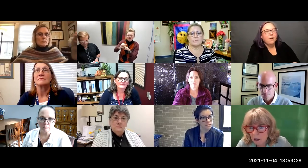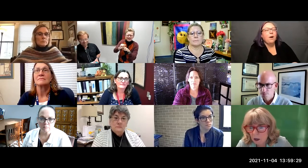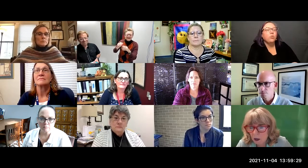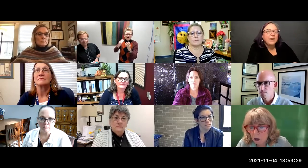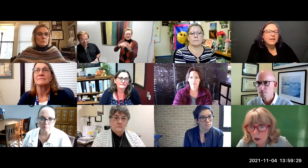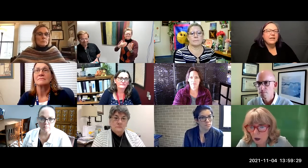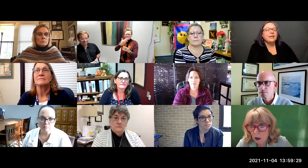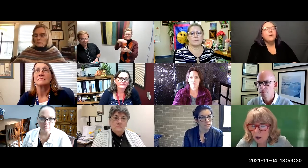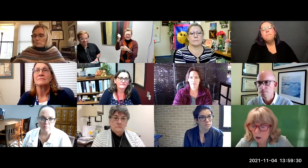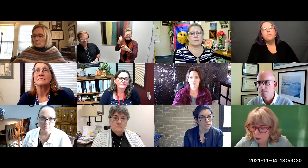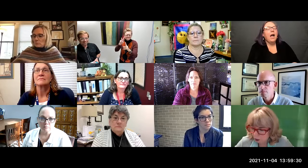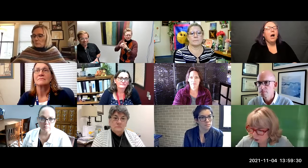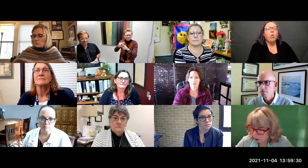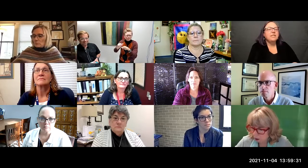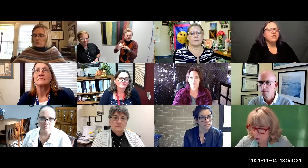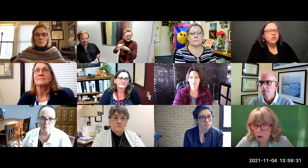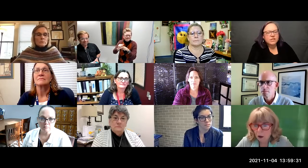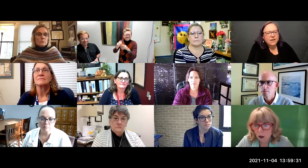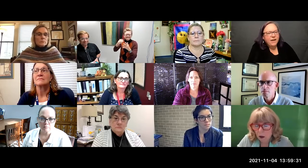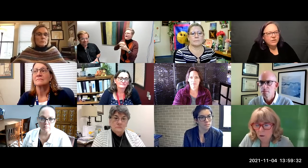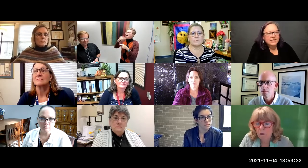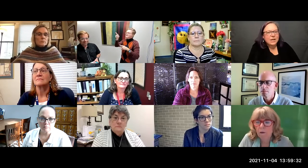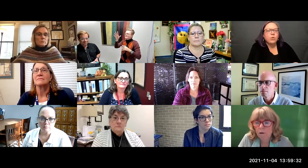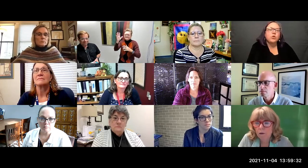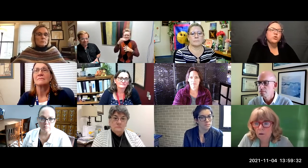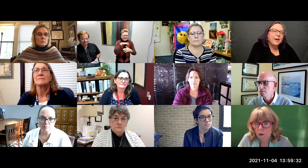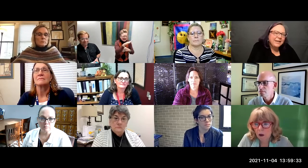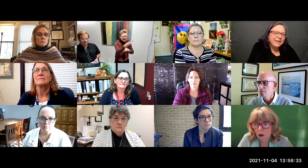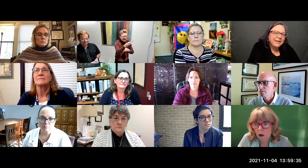about reading, and how teachers of the deaf out in the state wanted more training.